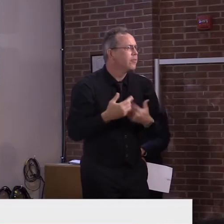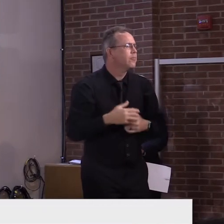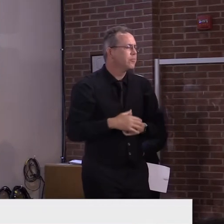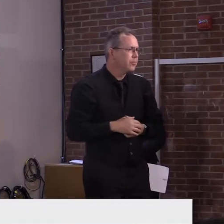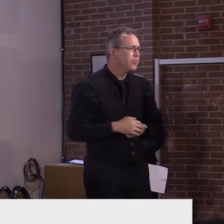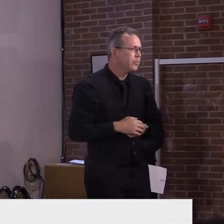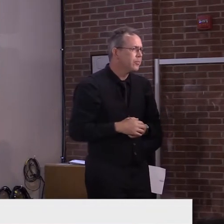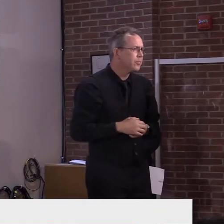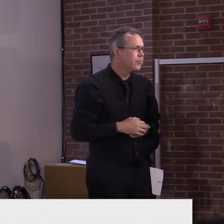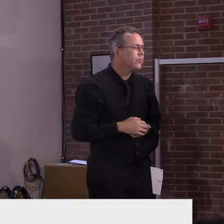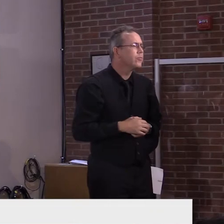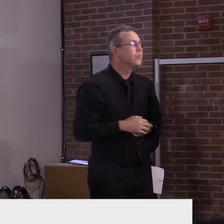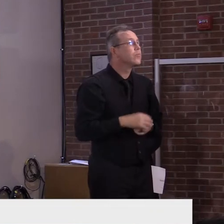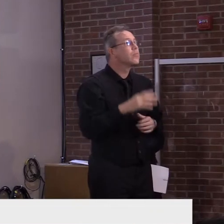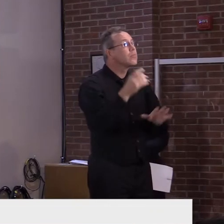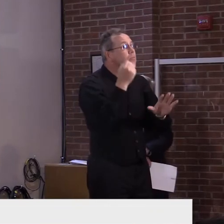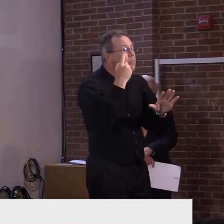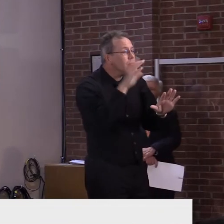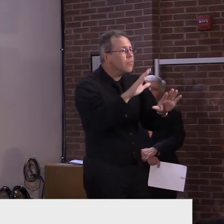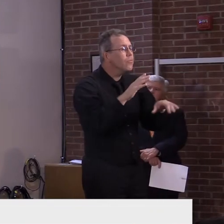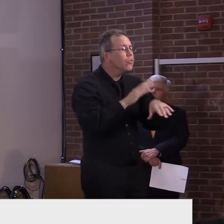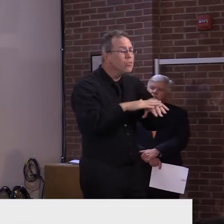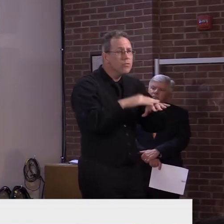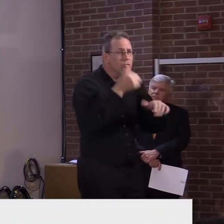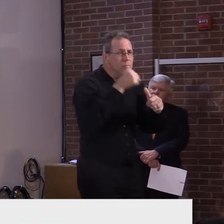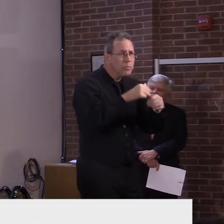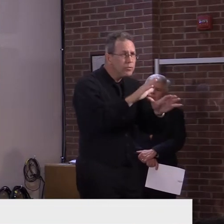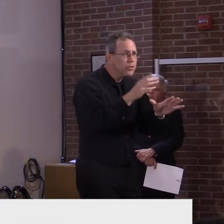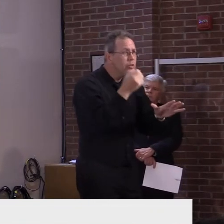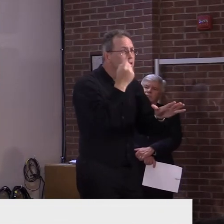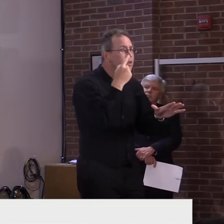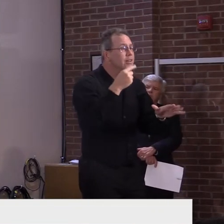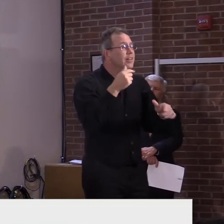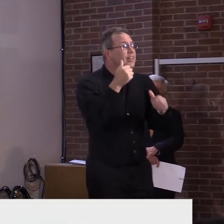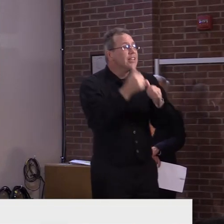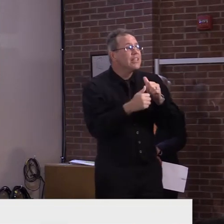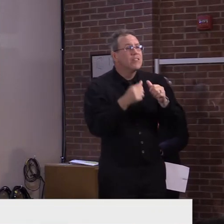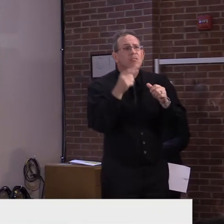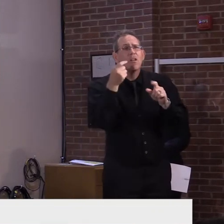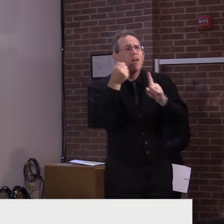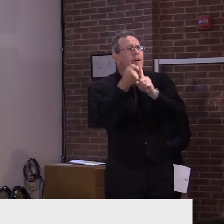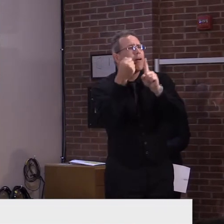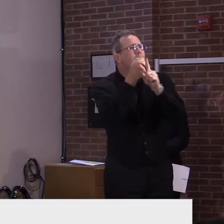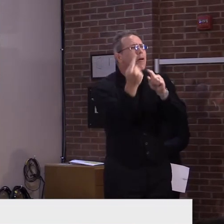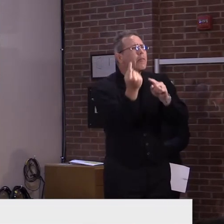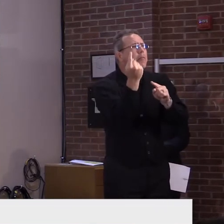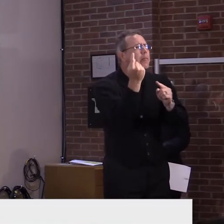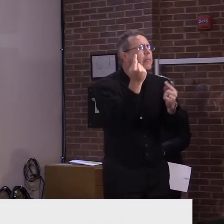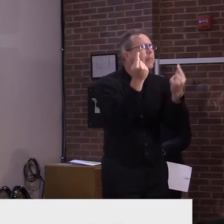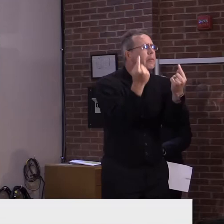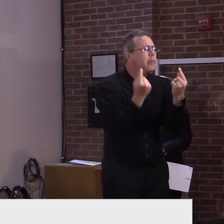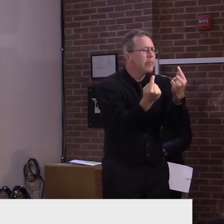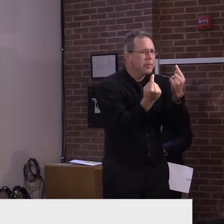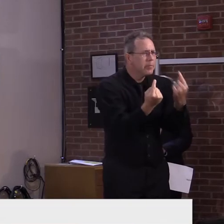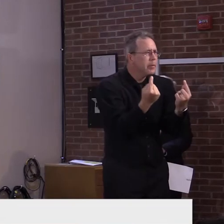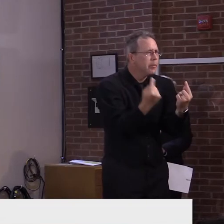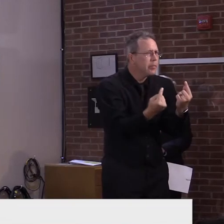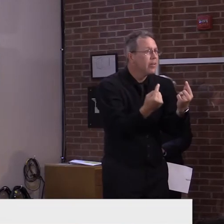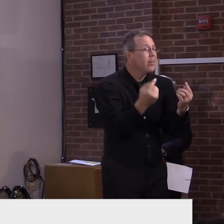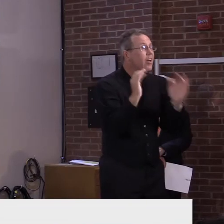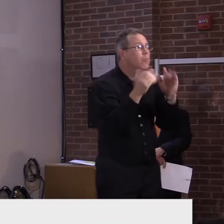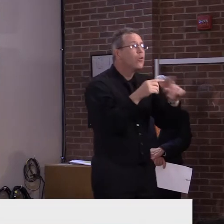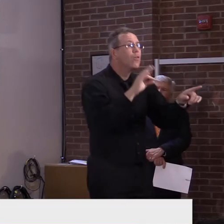these counties are in the same CDC category as counties in Florida with a per capita case rate that